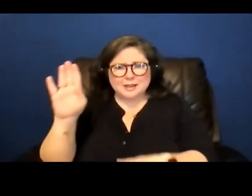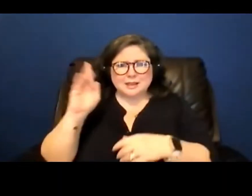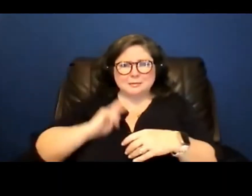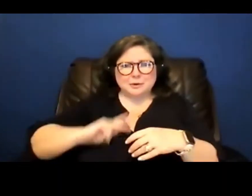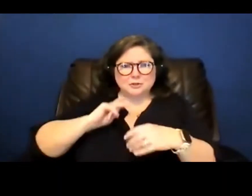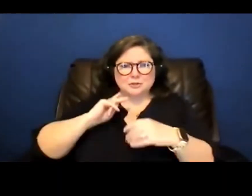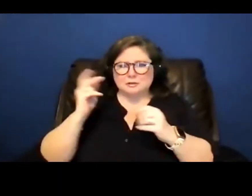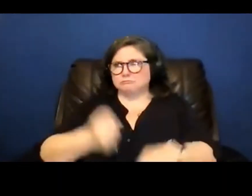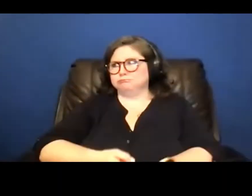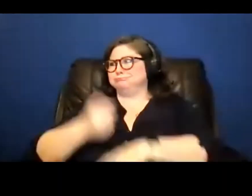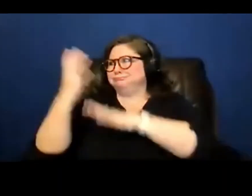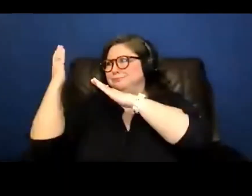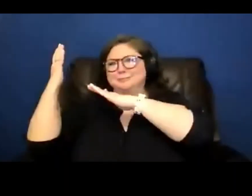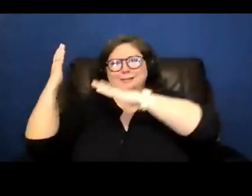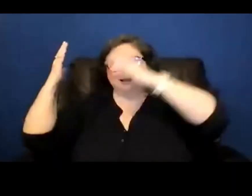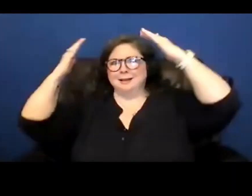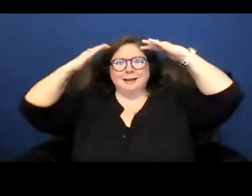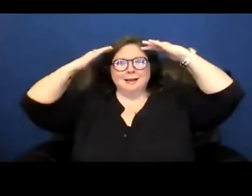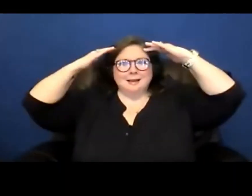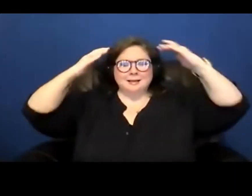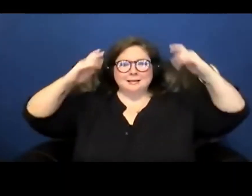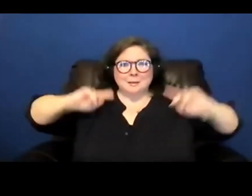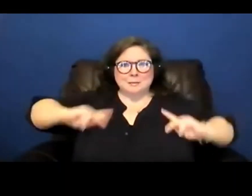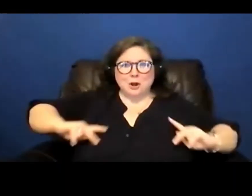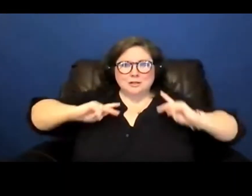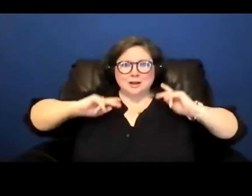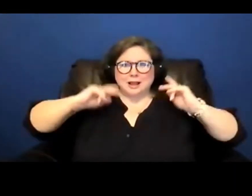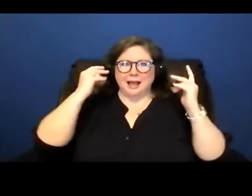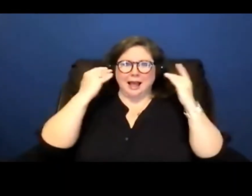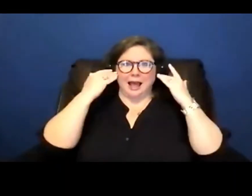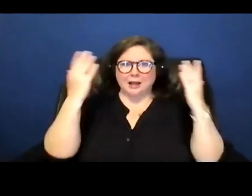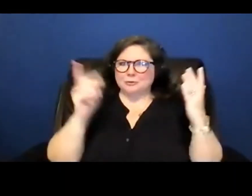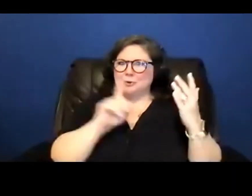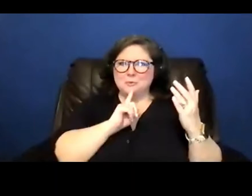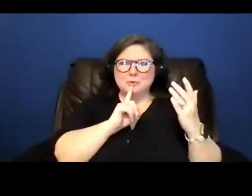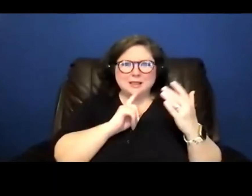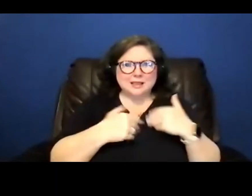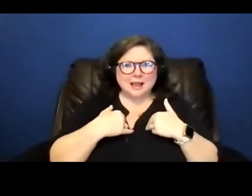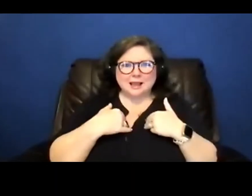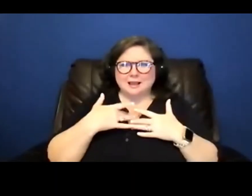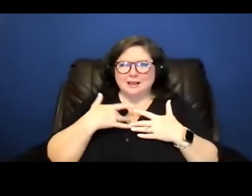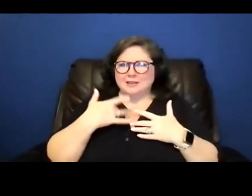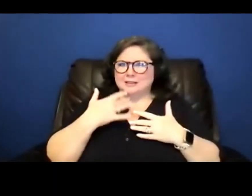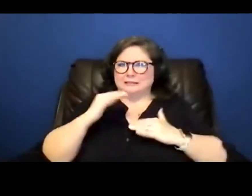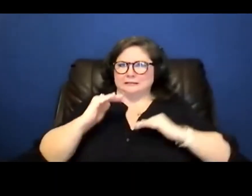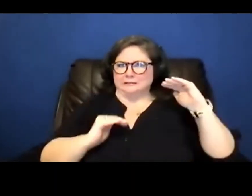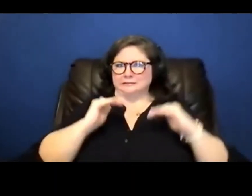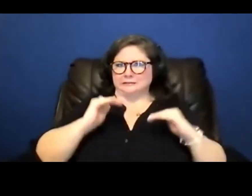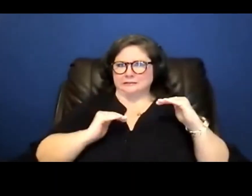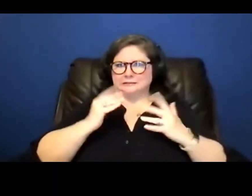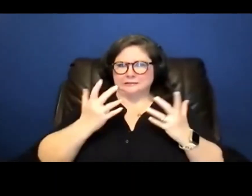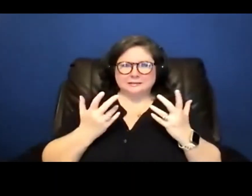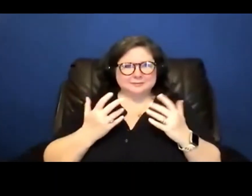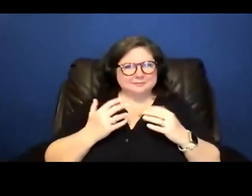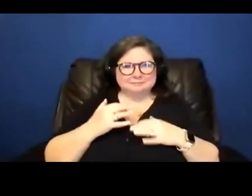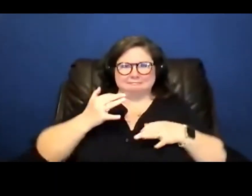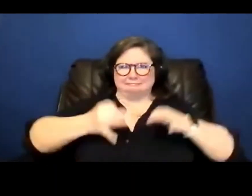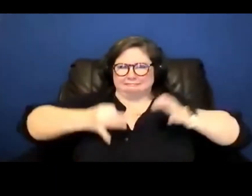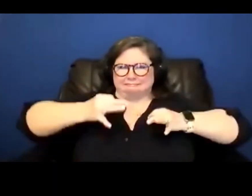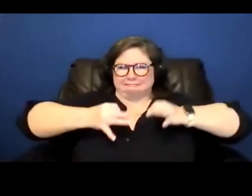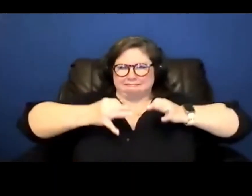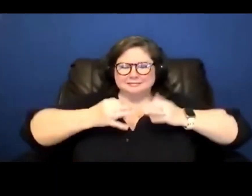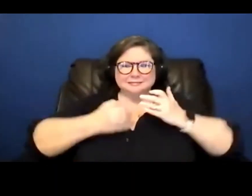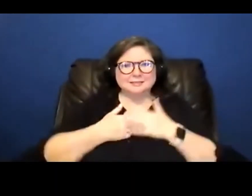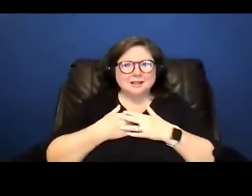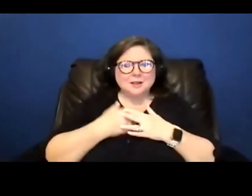the window. I was just like, I don't know. I really don't know. Do you really want to do this? And I think one of the key things for